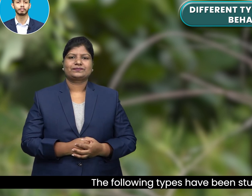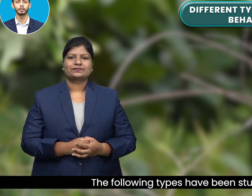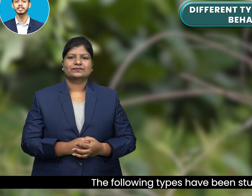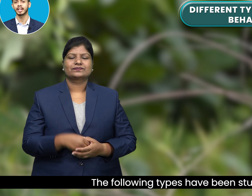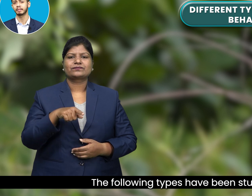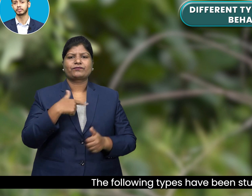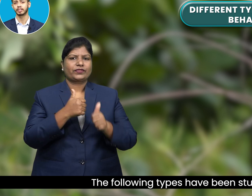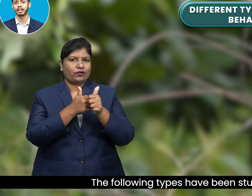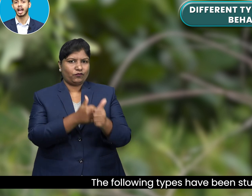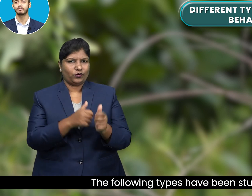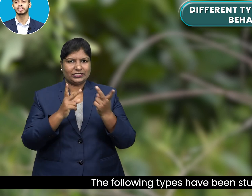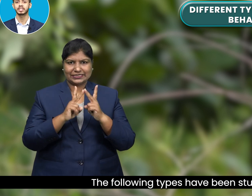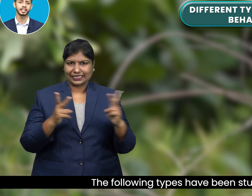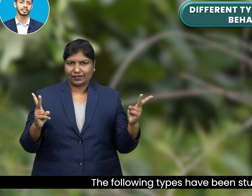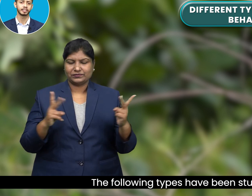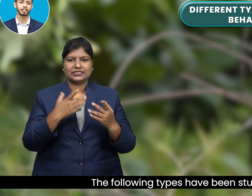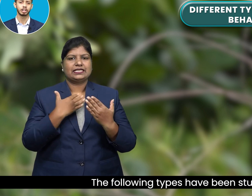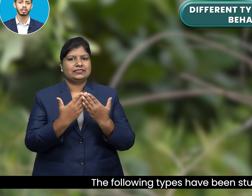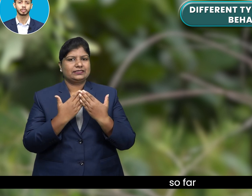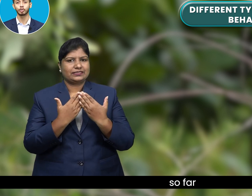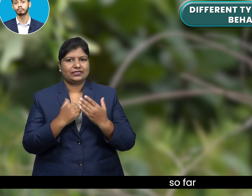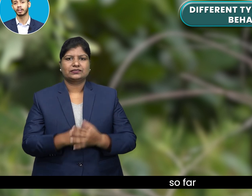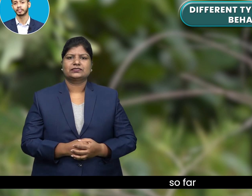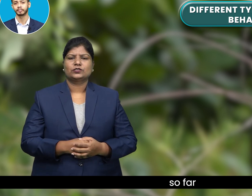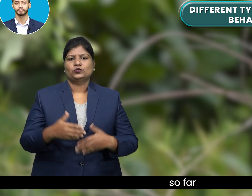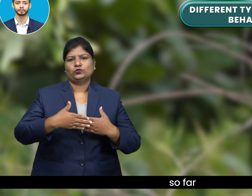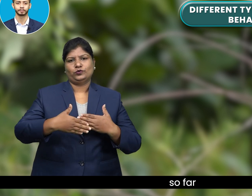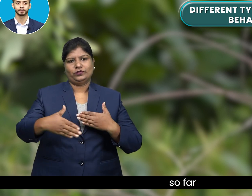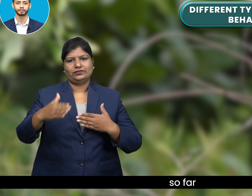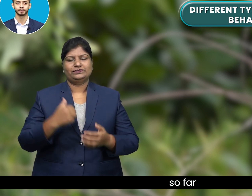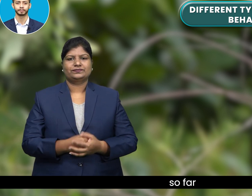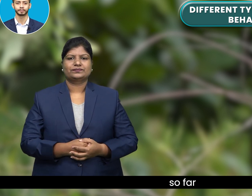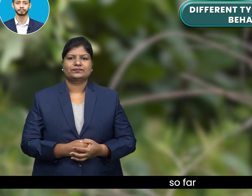The following types have been studied so far: